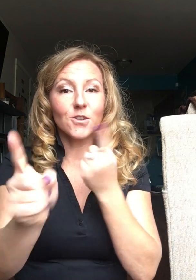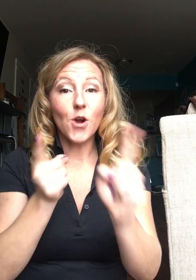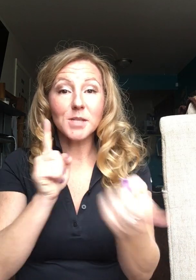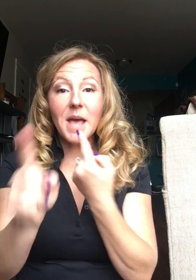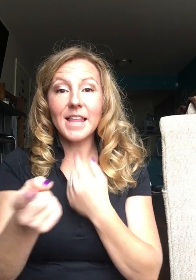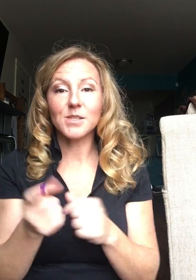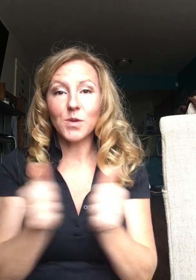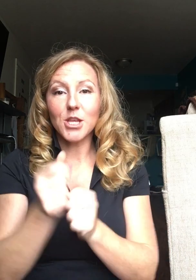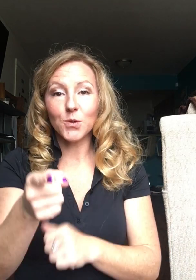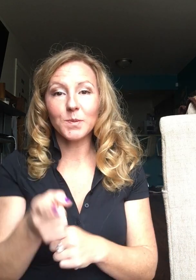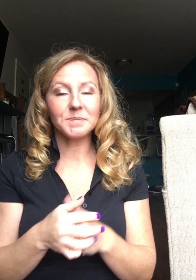cross paths with you.